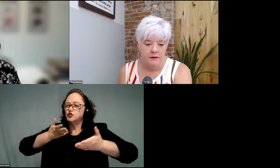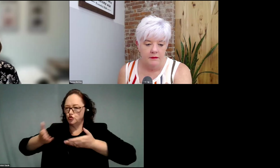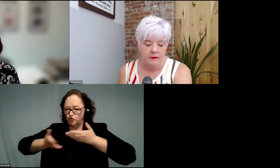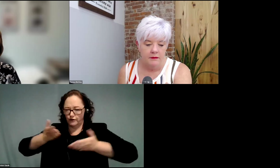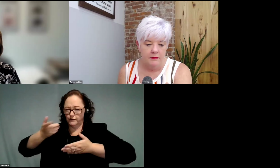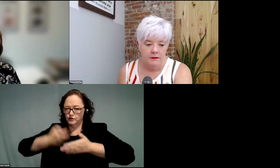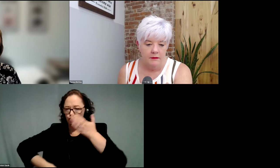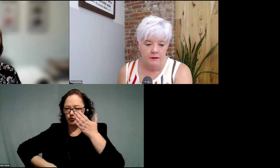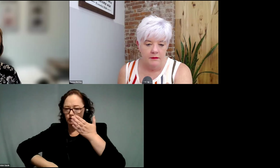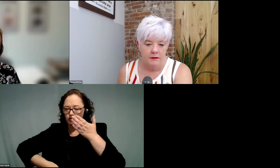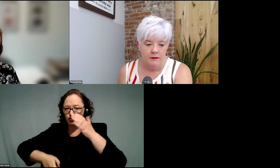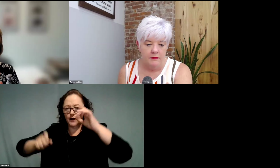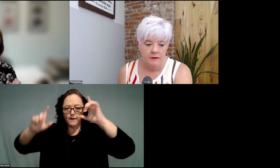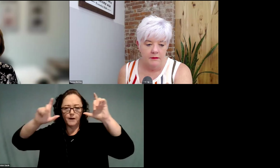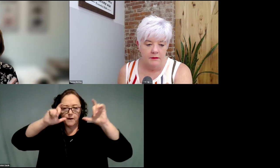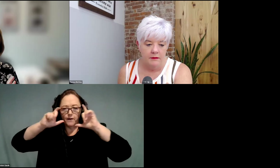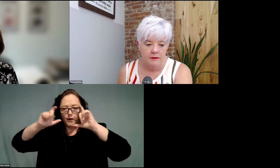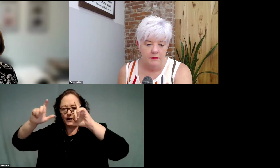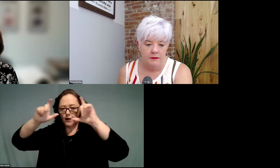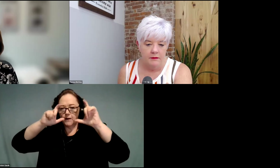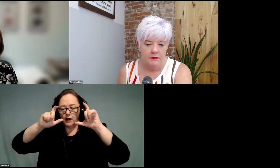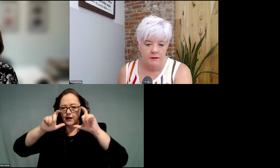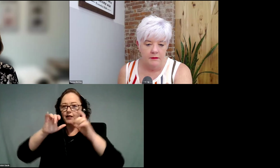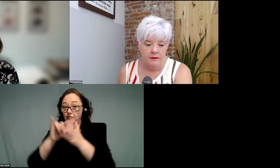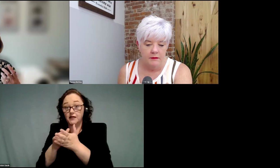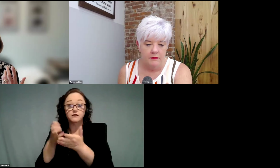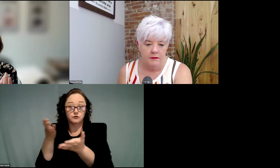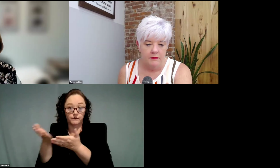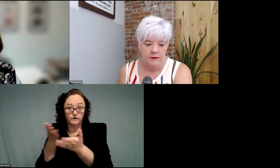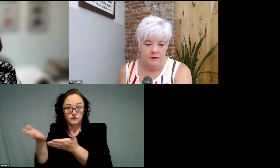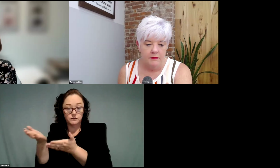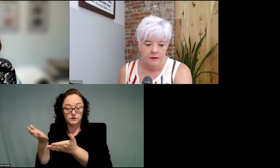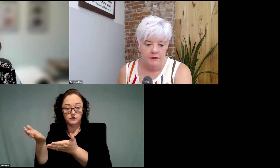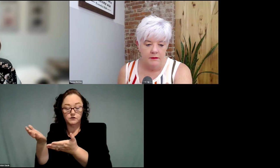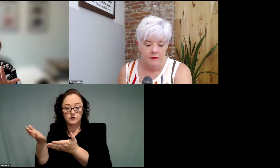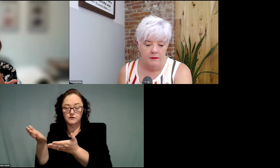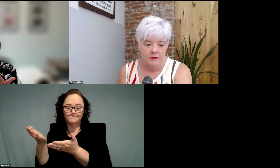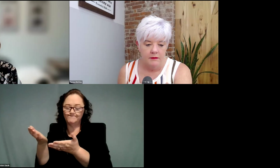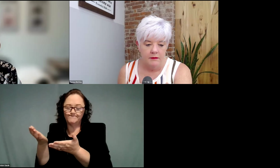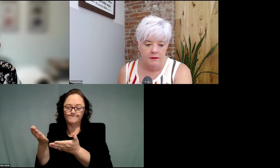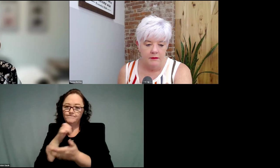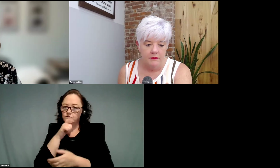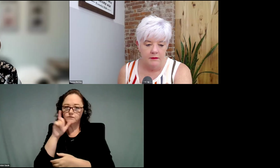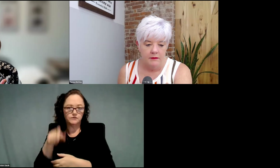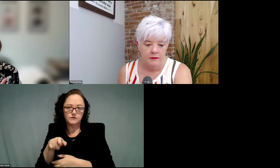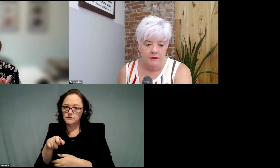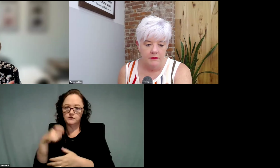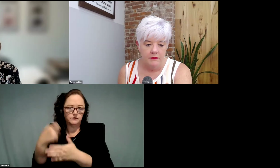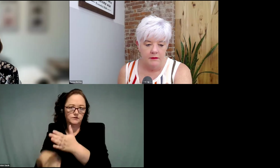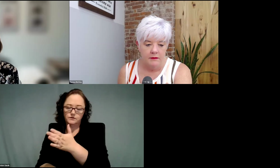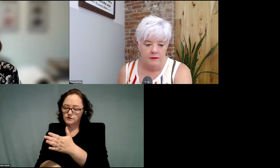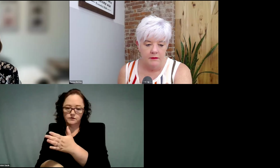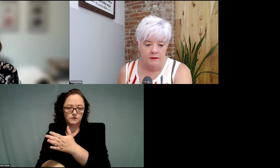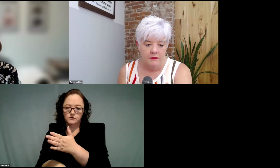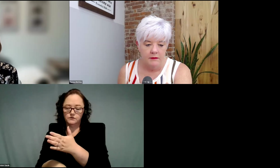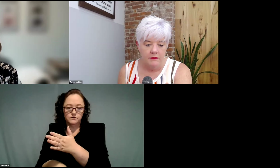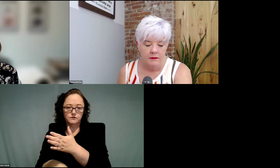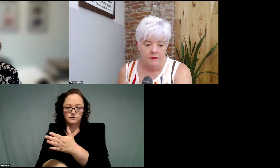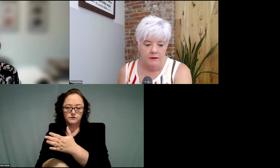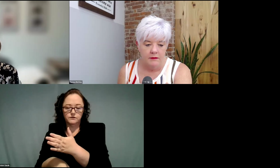involved in the taking of the photo, that is a service that's not subject to tax. To the extent you're selling the hard good and you have a charge for the